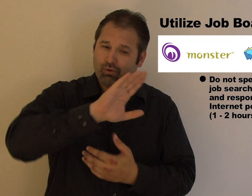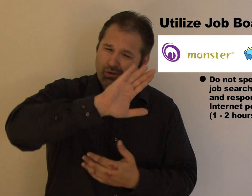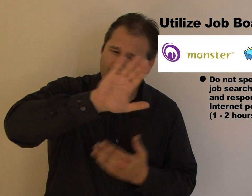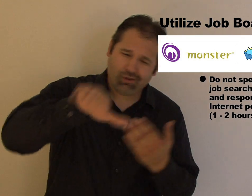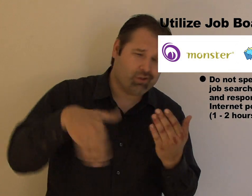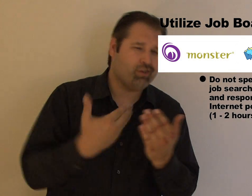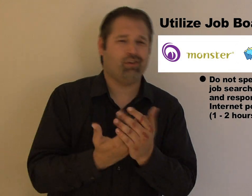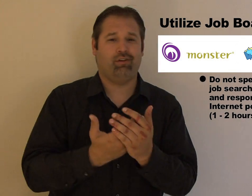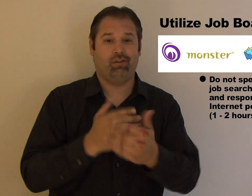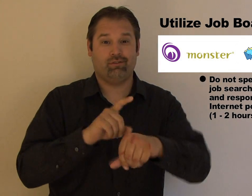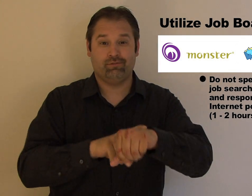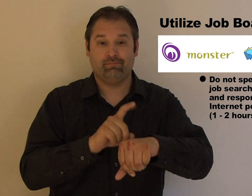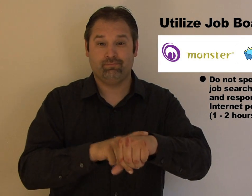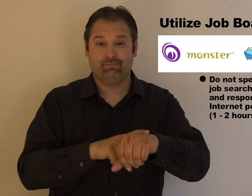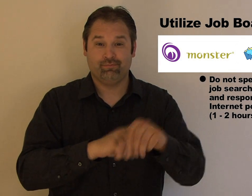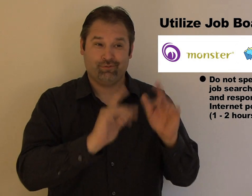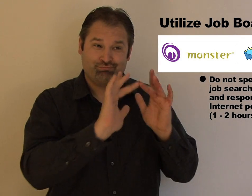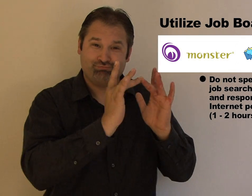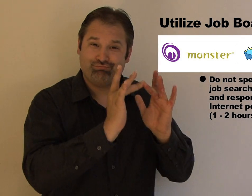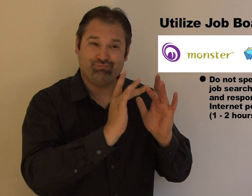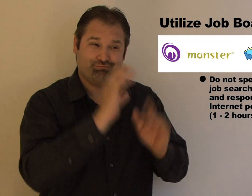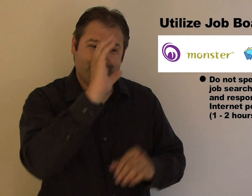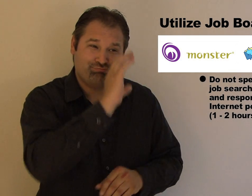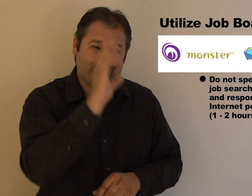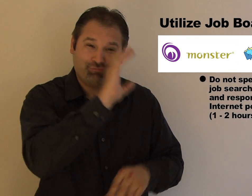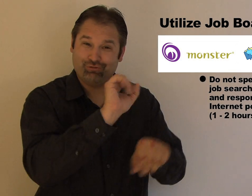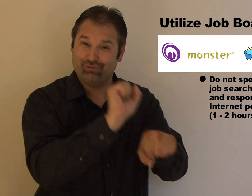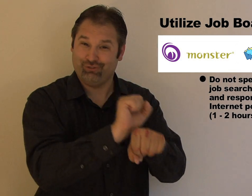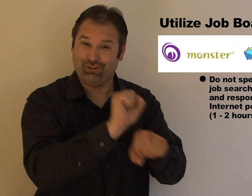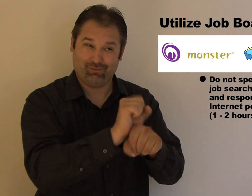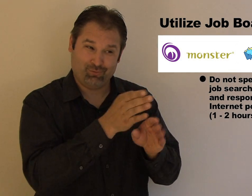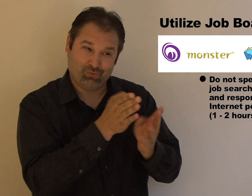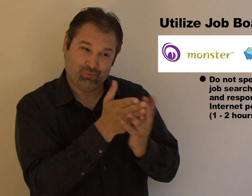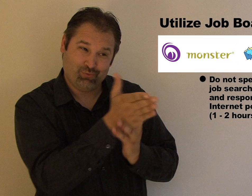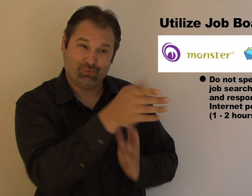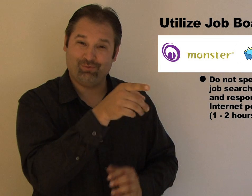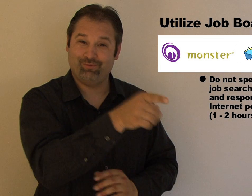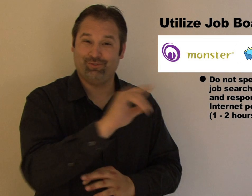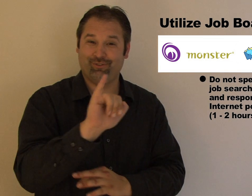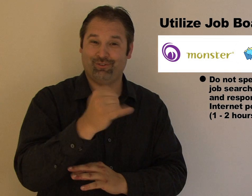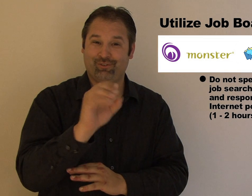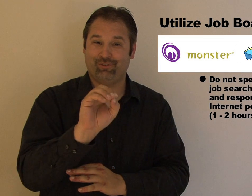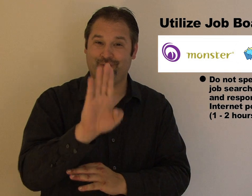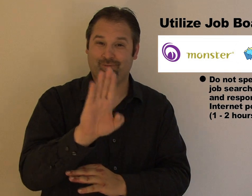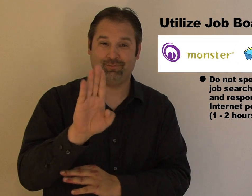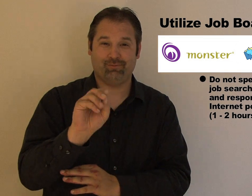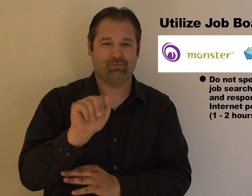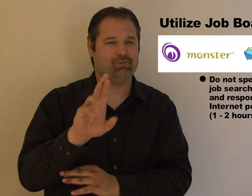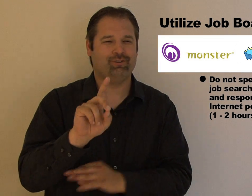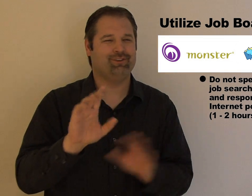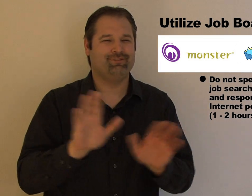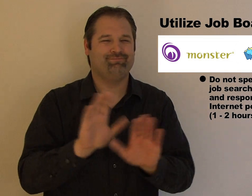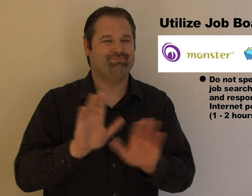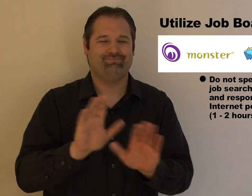Do not spend all of your time searching for jobs, viewing and responding to internet postings. 1 to 2 hours a